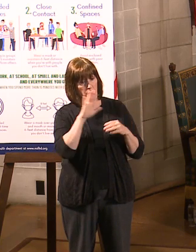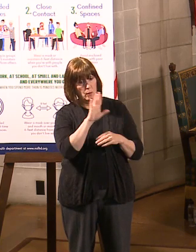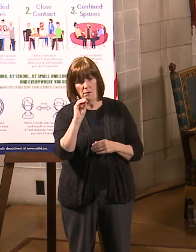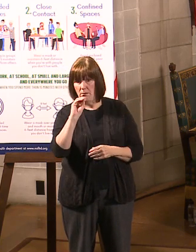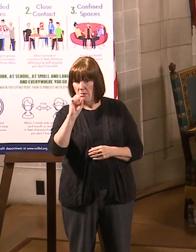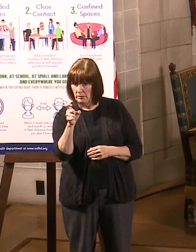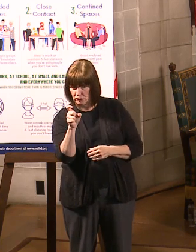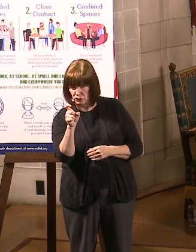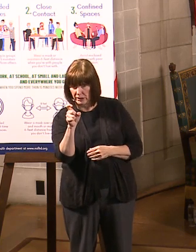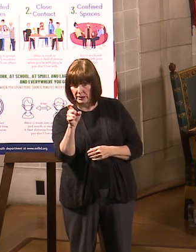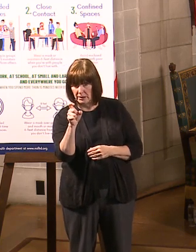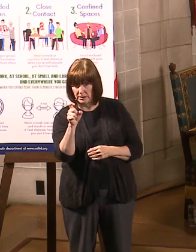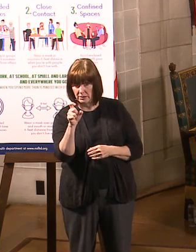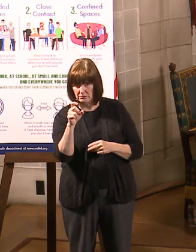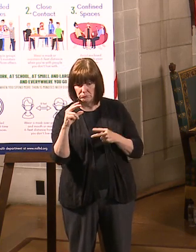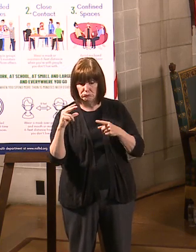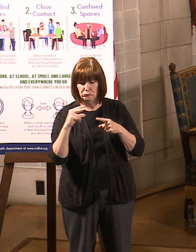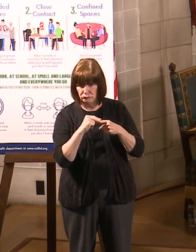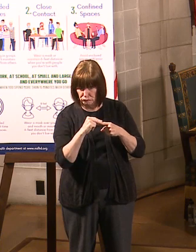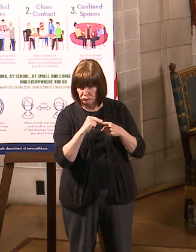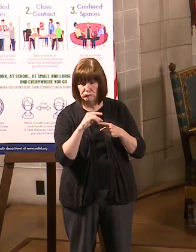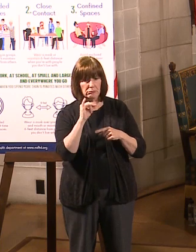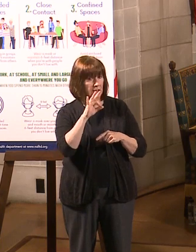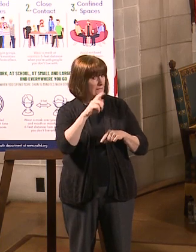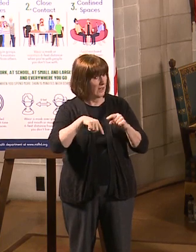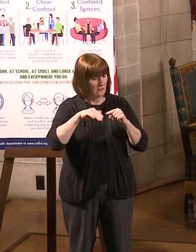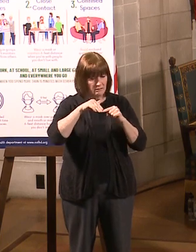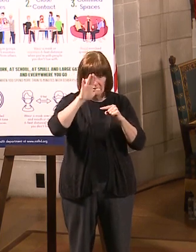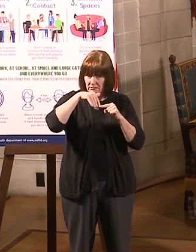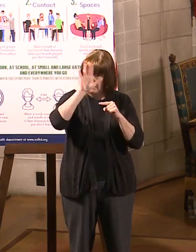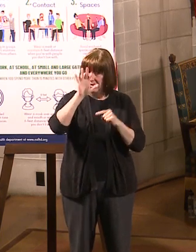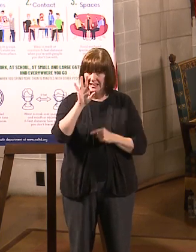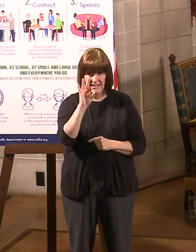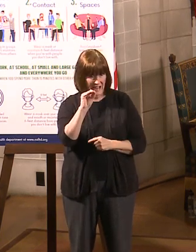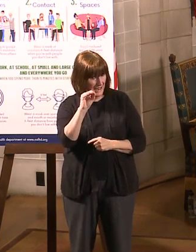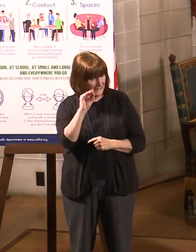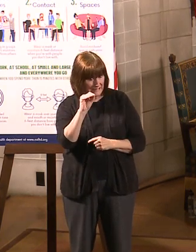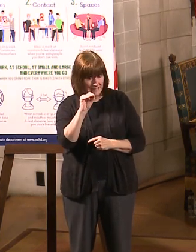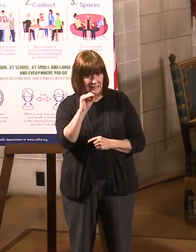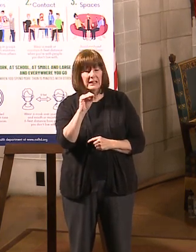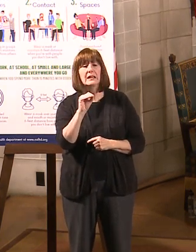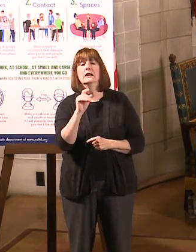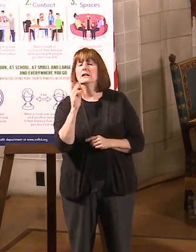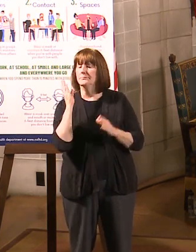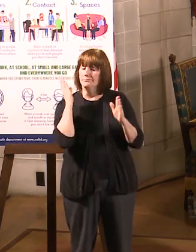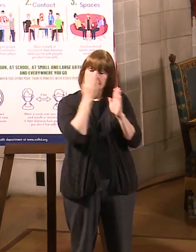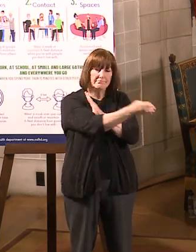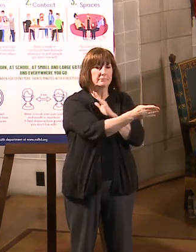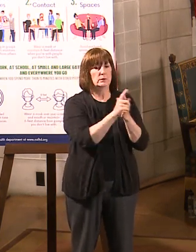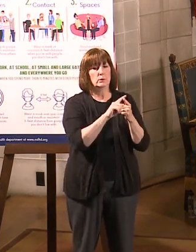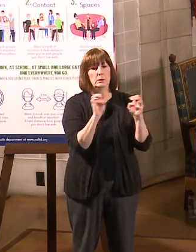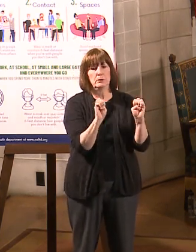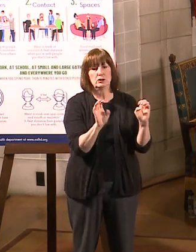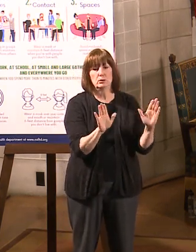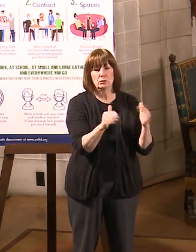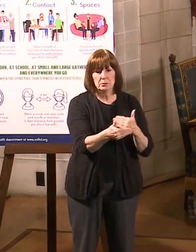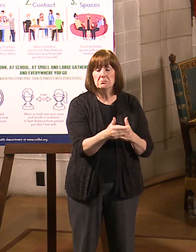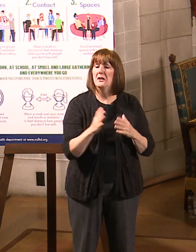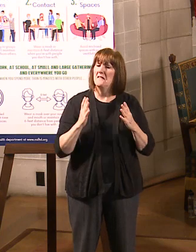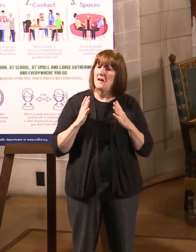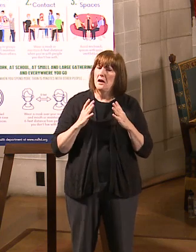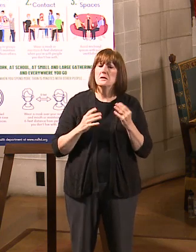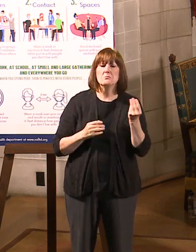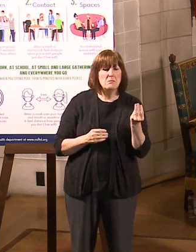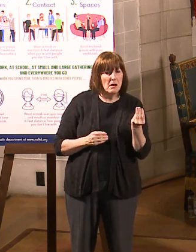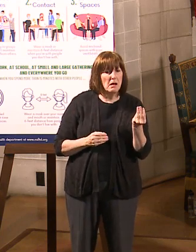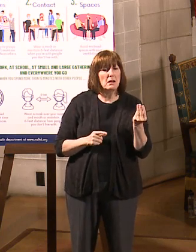oxygen level in your blood, if you can't keep it above 90, then you go straight to the ER. I did fine from